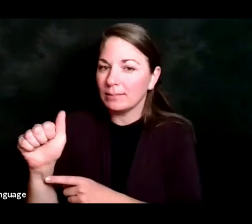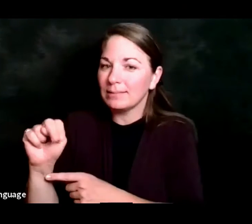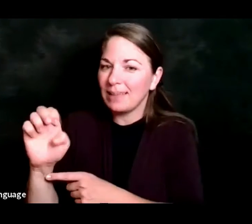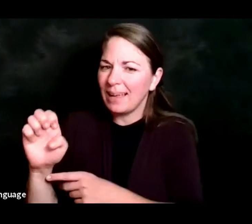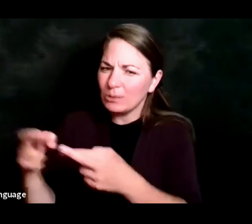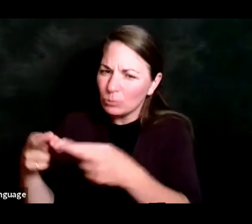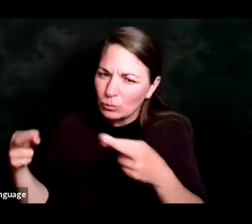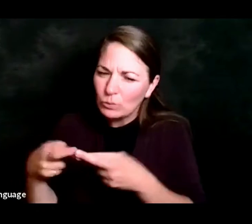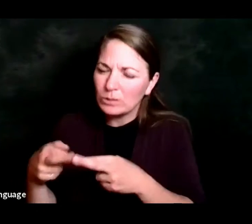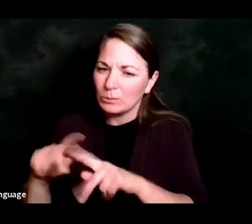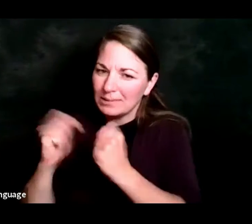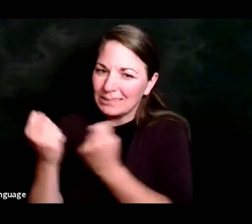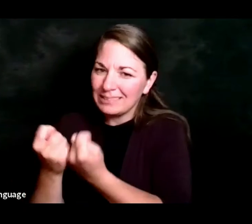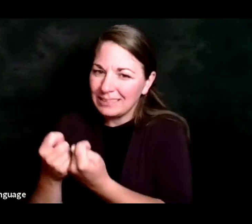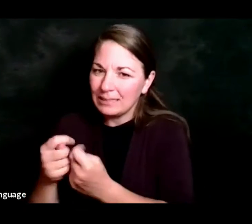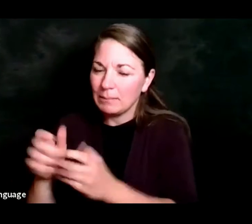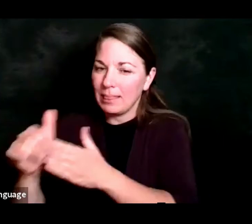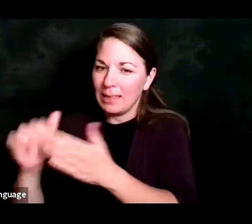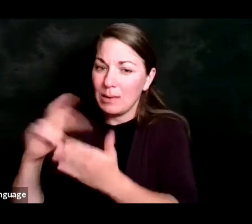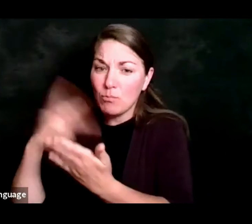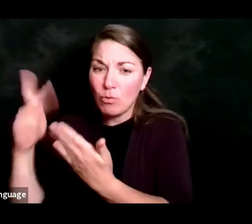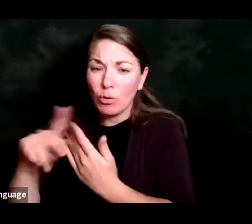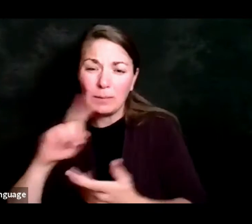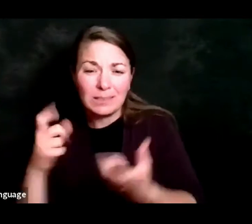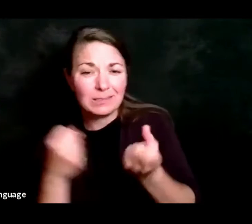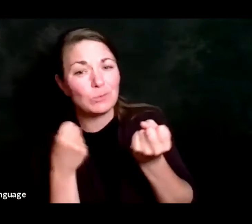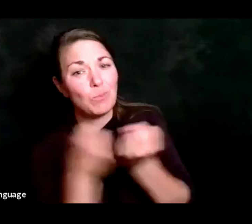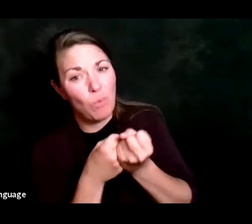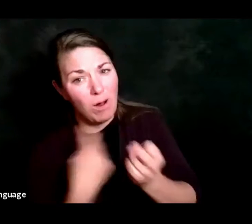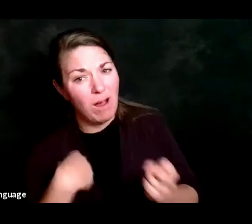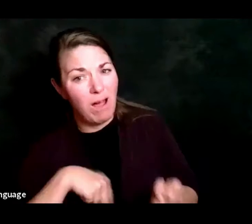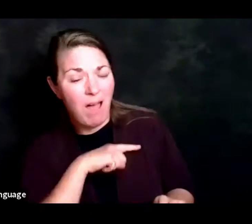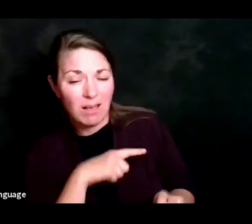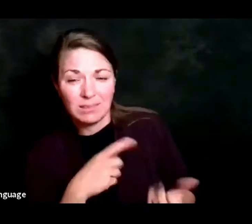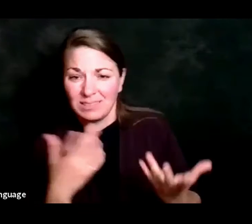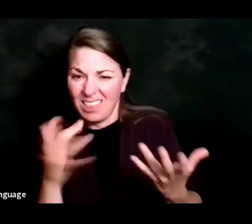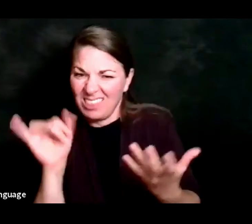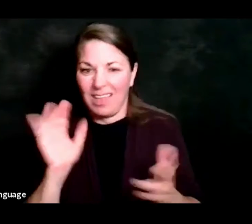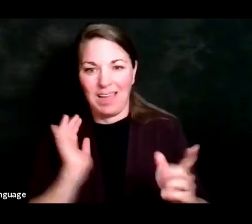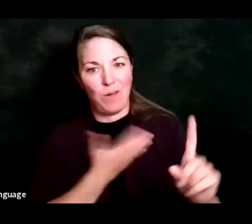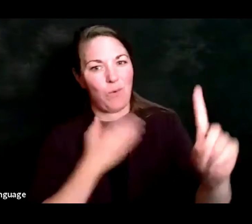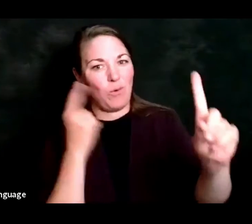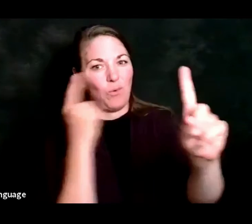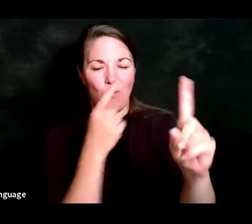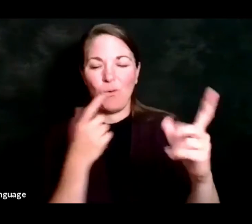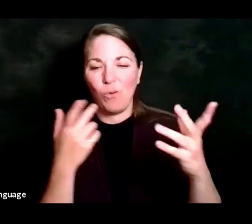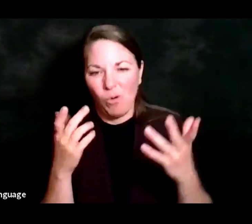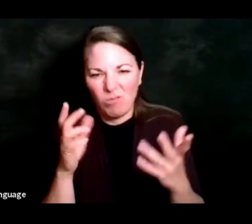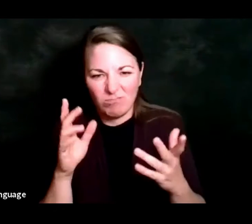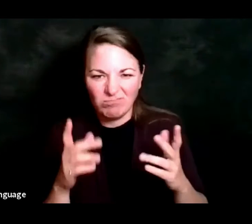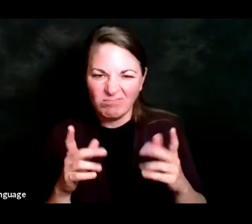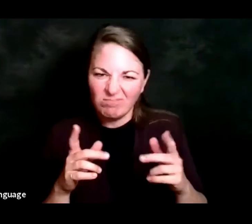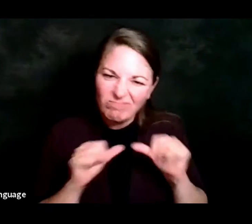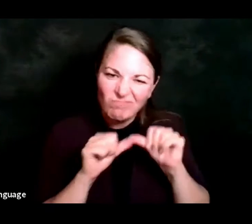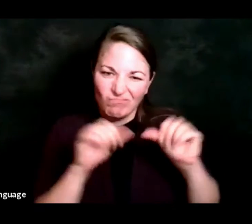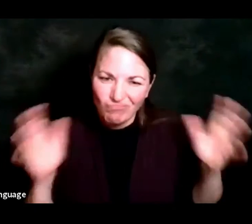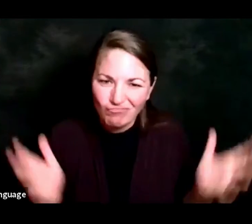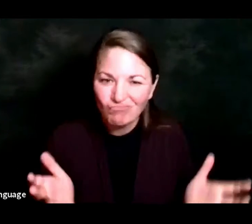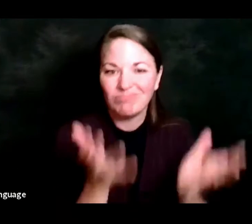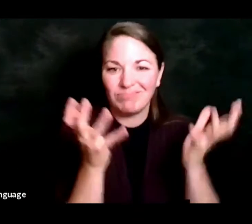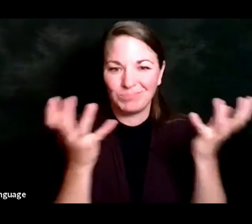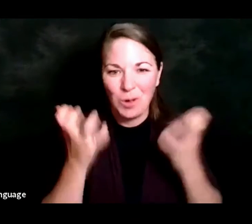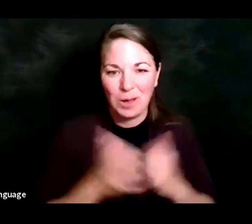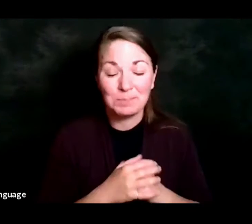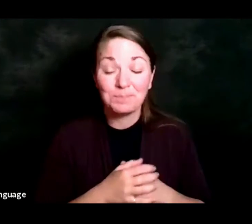lead program to support your relationship with us, not supplant it. And to that end, let's let our current SANE regional team